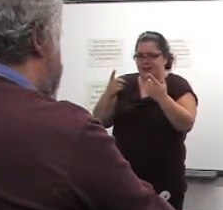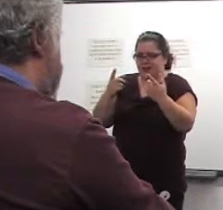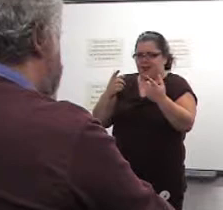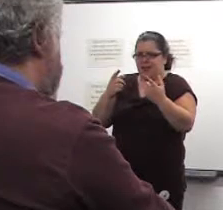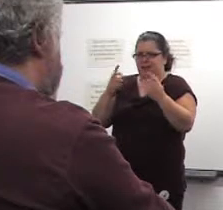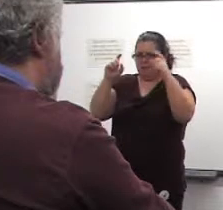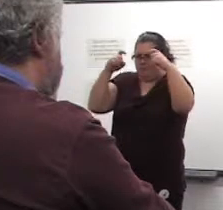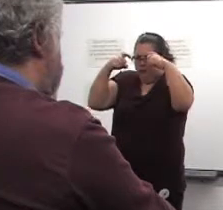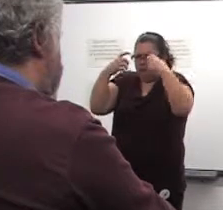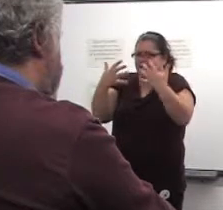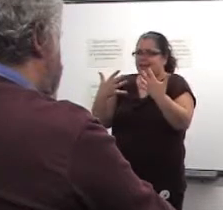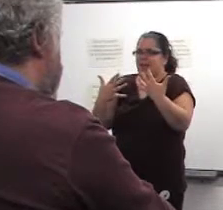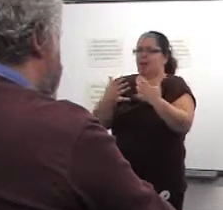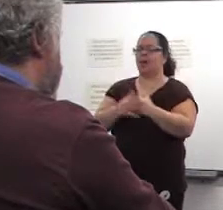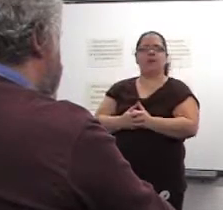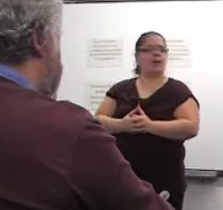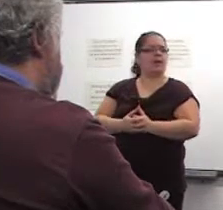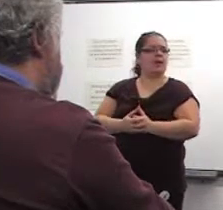He was frowning now.